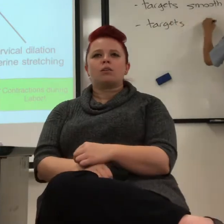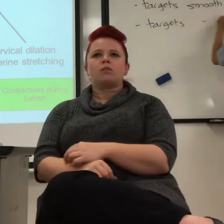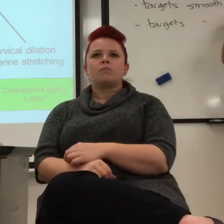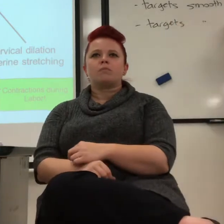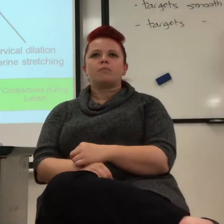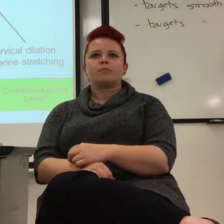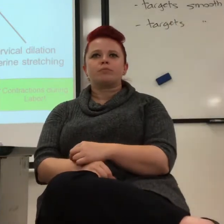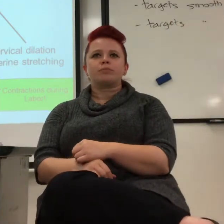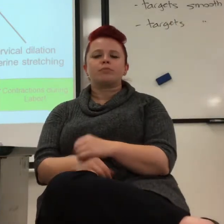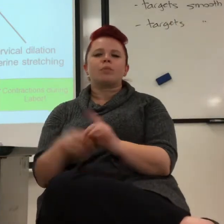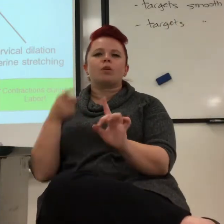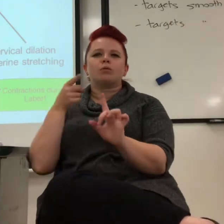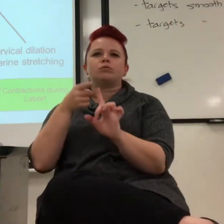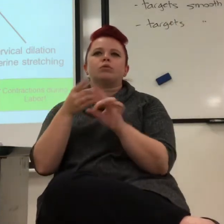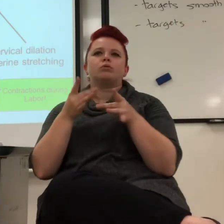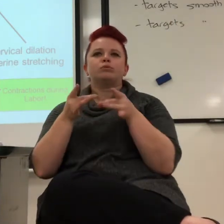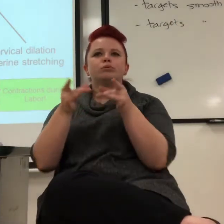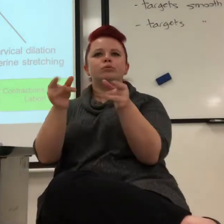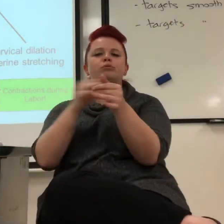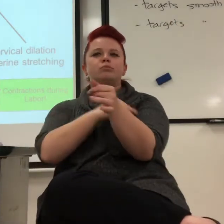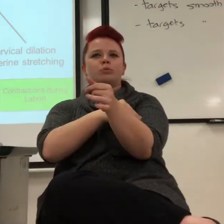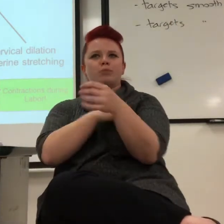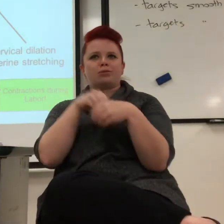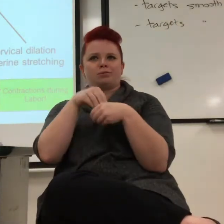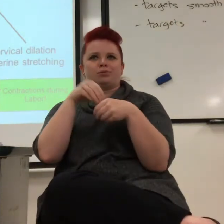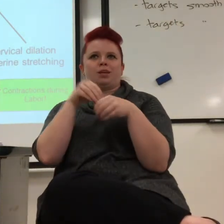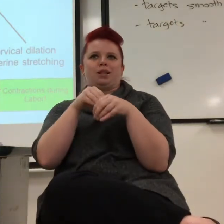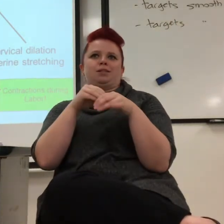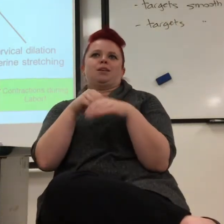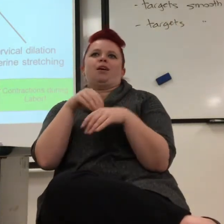Targets smooth muscle in uterine wall